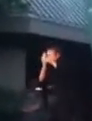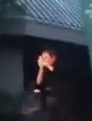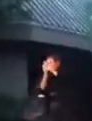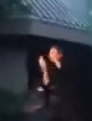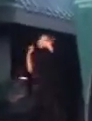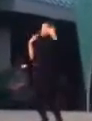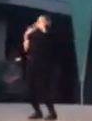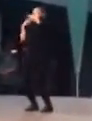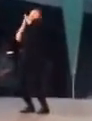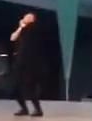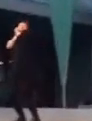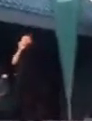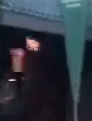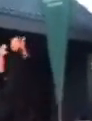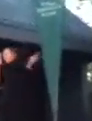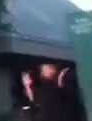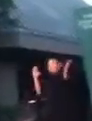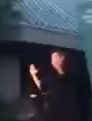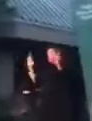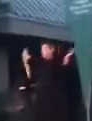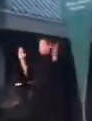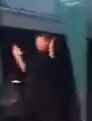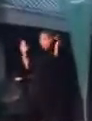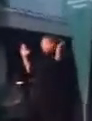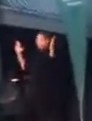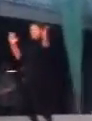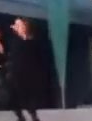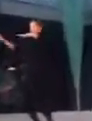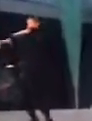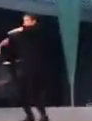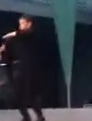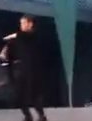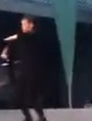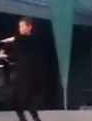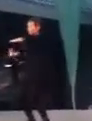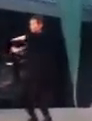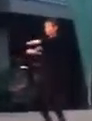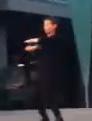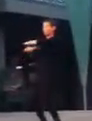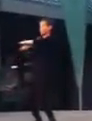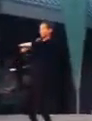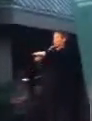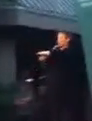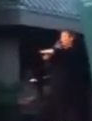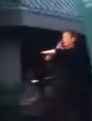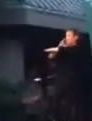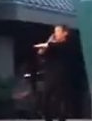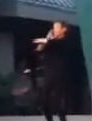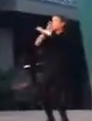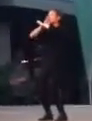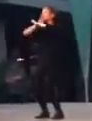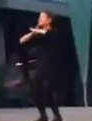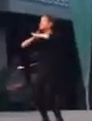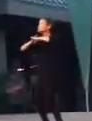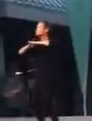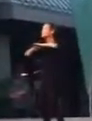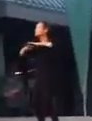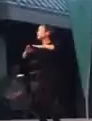And he wanted to look out a chink in the closet, but he wouldn't let himself, and it was getting louder. And the sun came up, and it